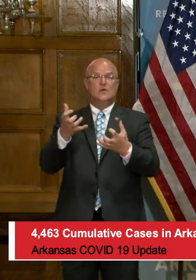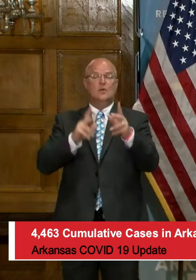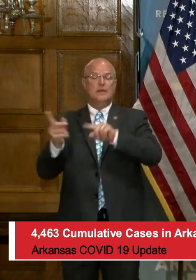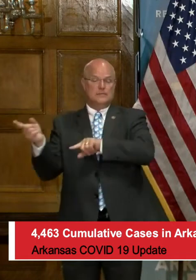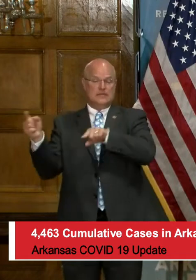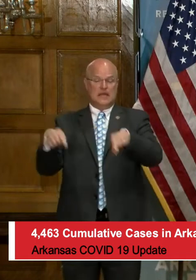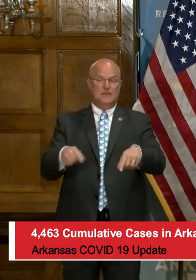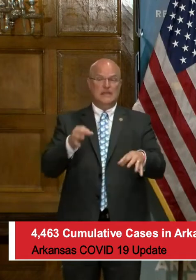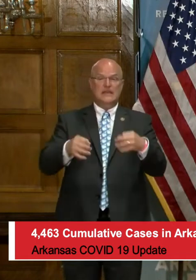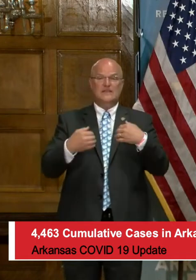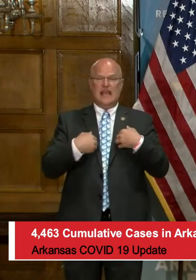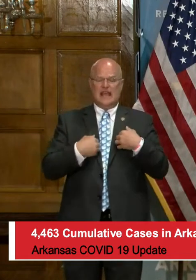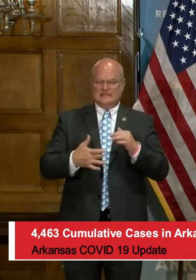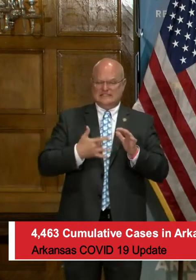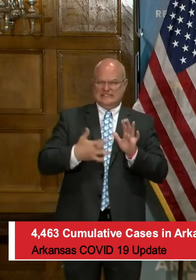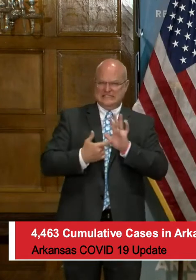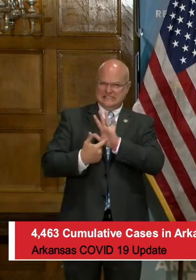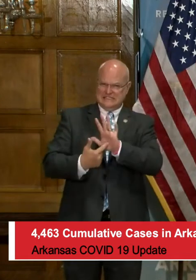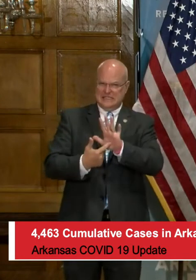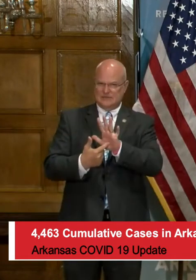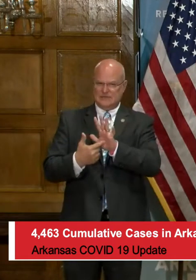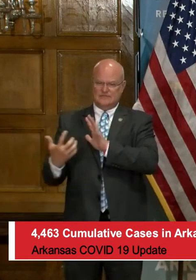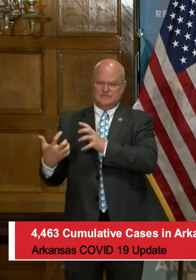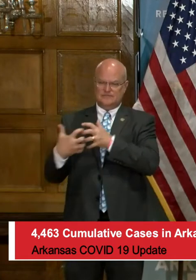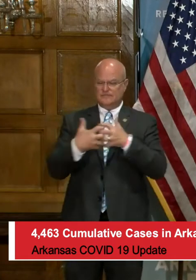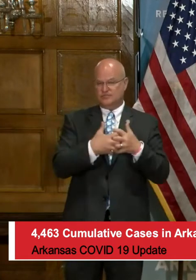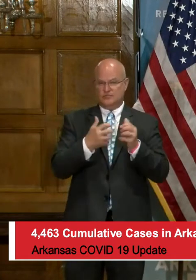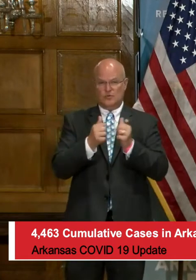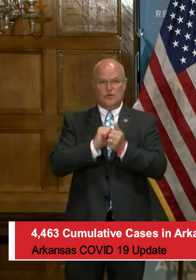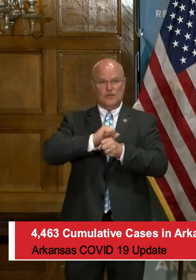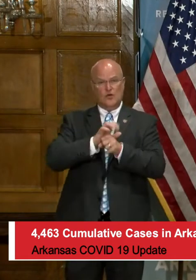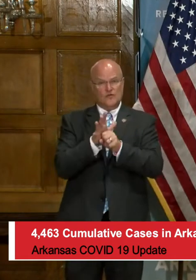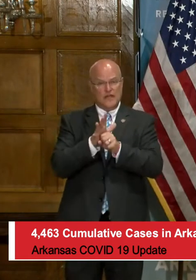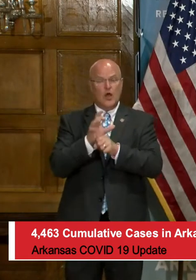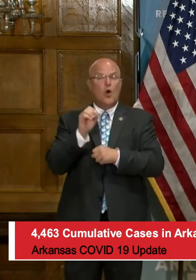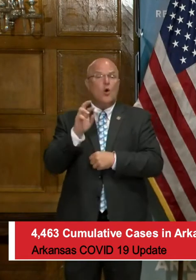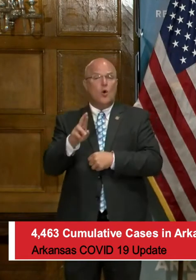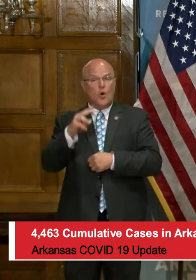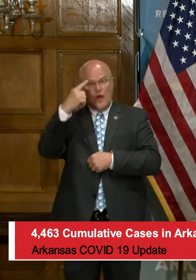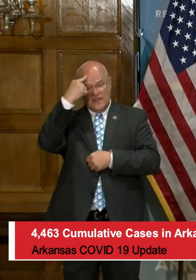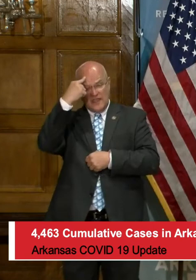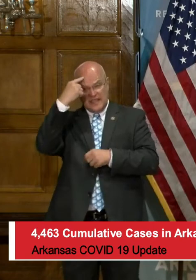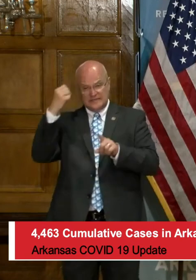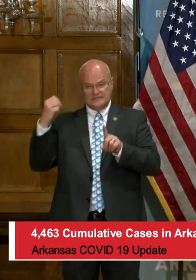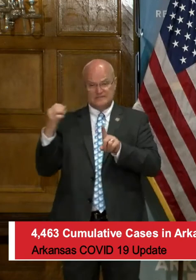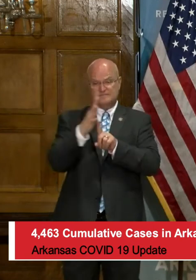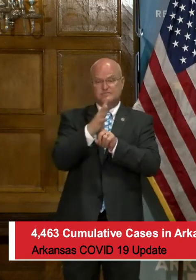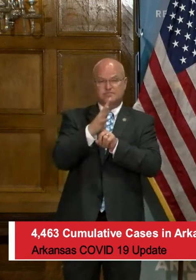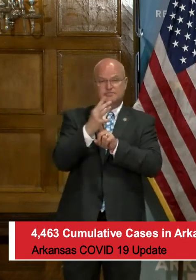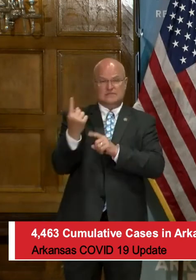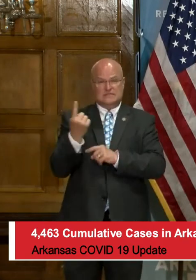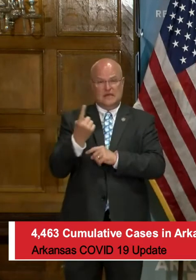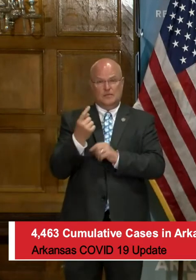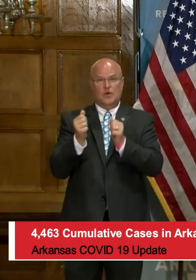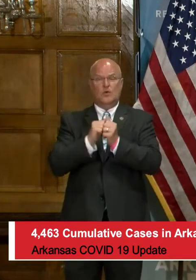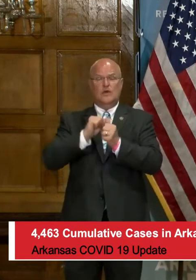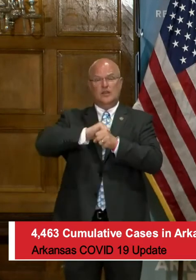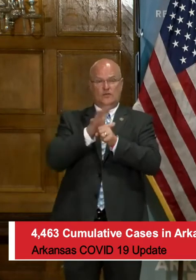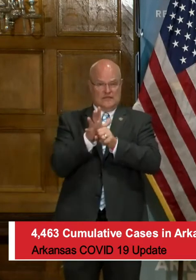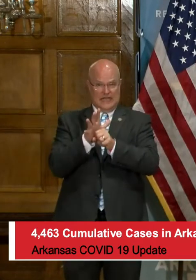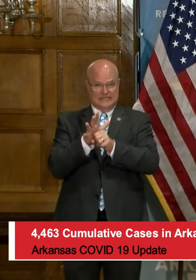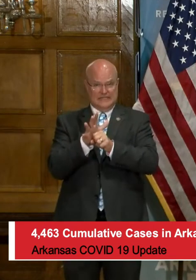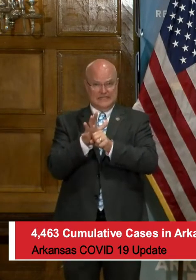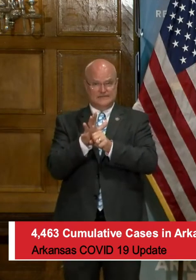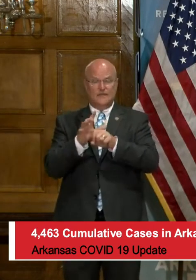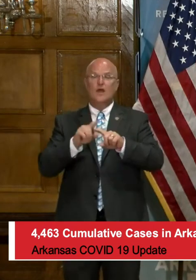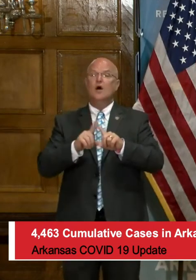come in if they have symptoms consistent with COVID-19, or if they believe they've been exposed to someone with